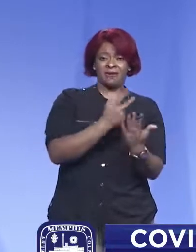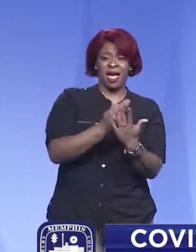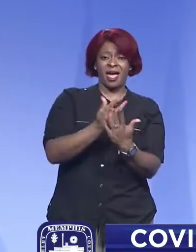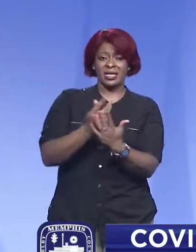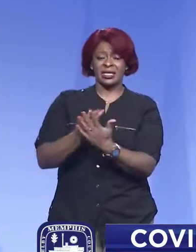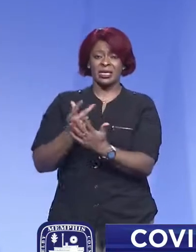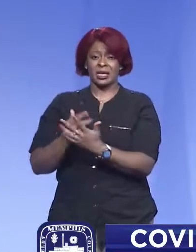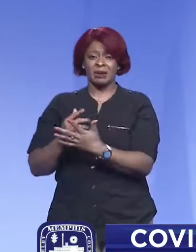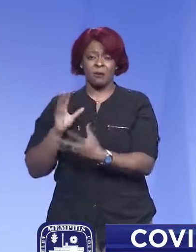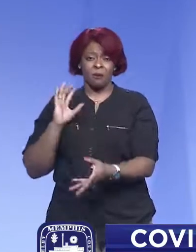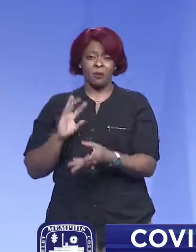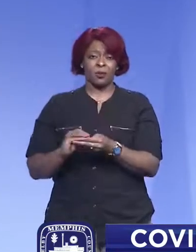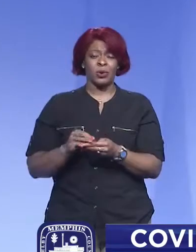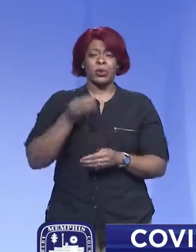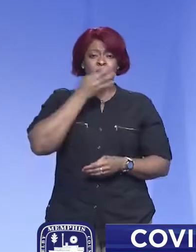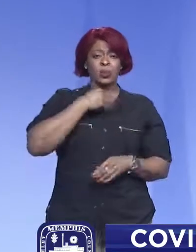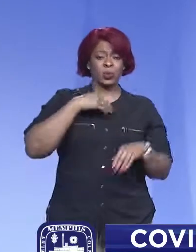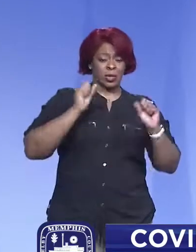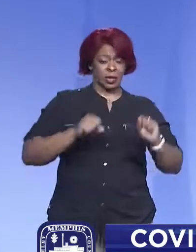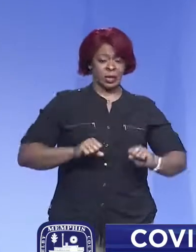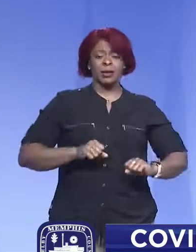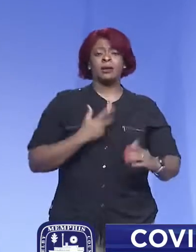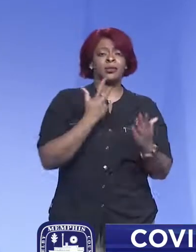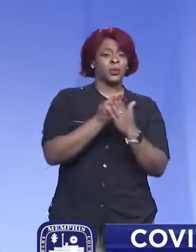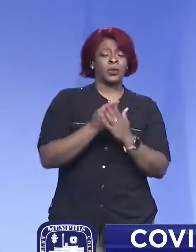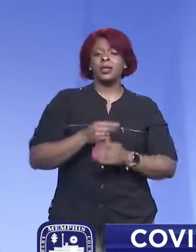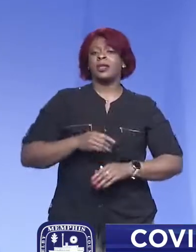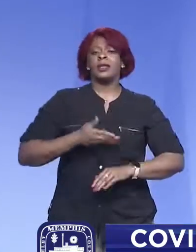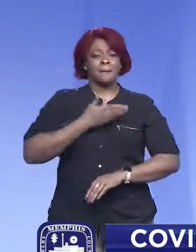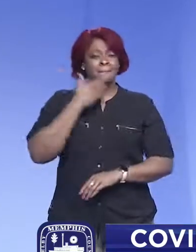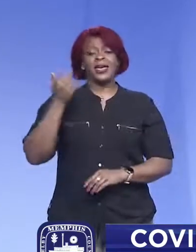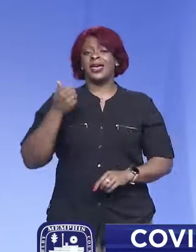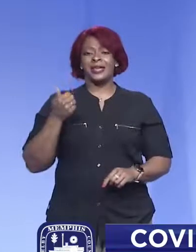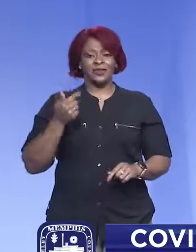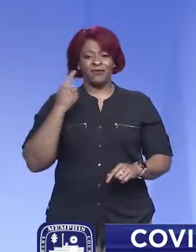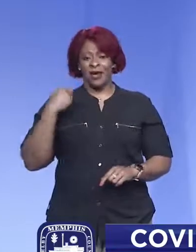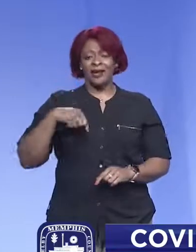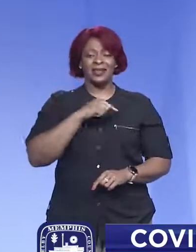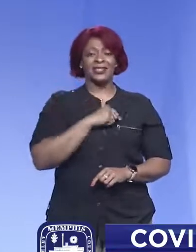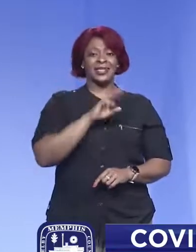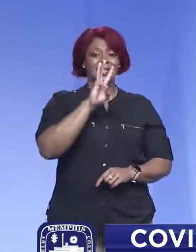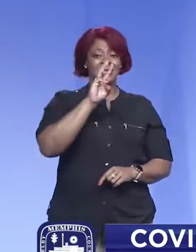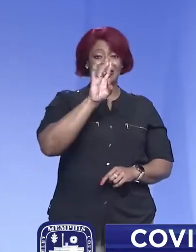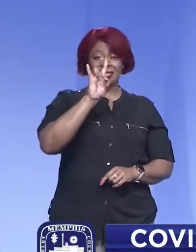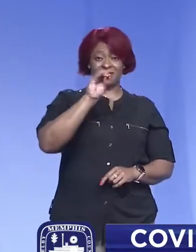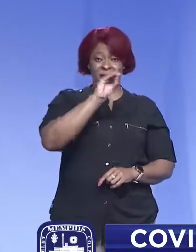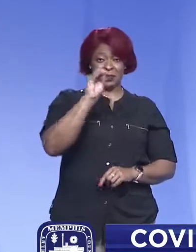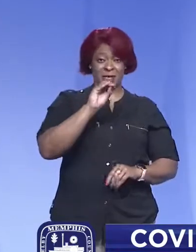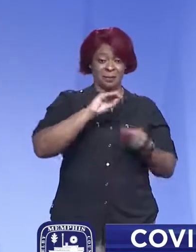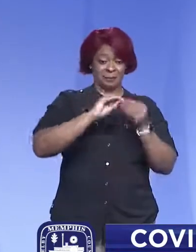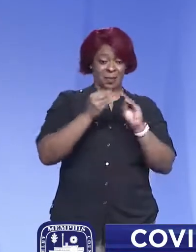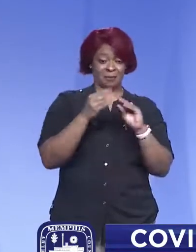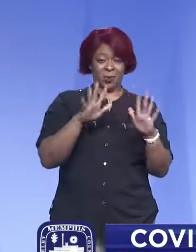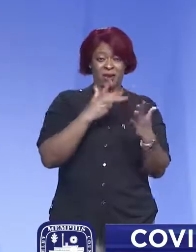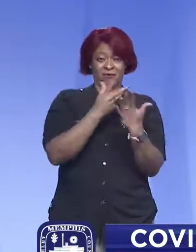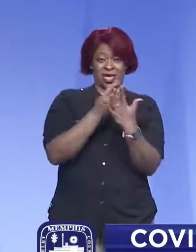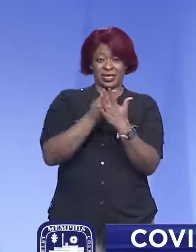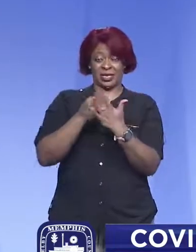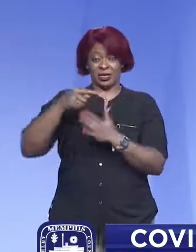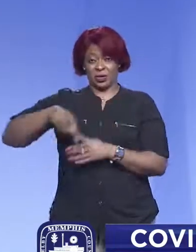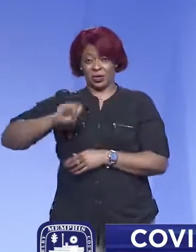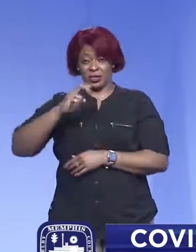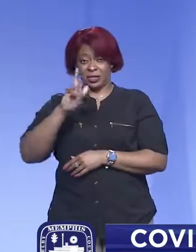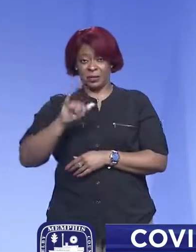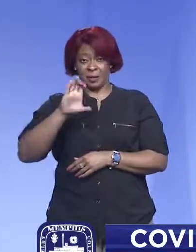vaccinated, and the sooner we can do it, the better. The sooner we get 70% of the people in Shelby